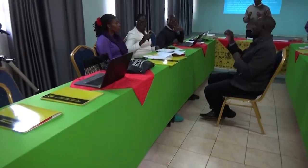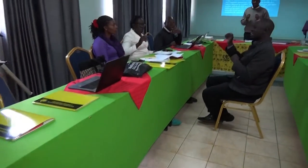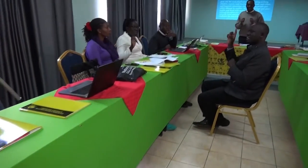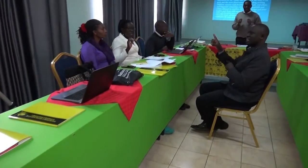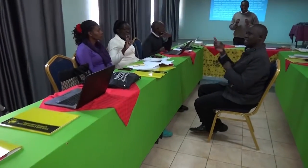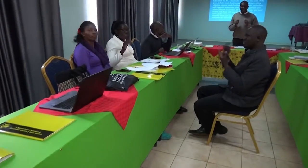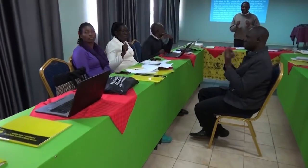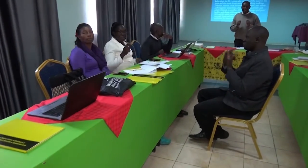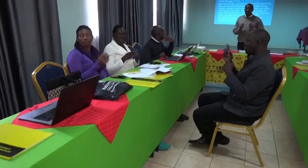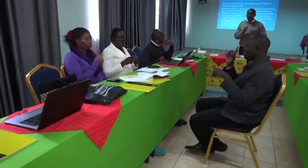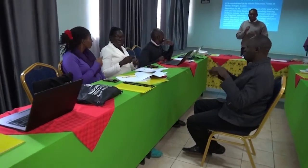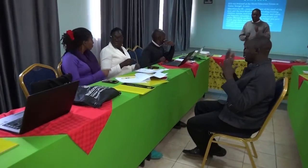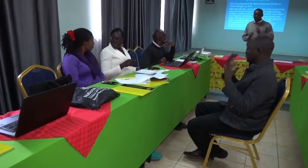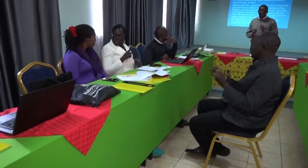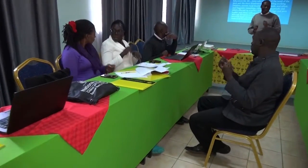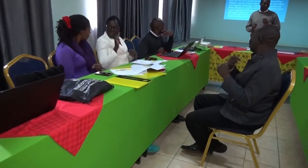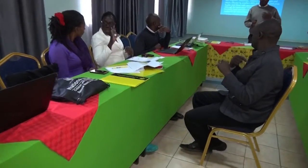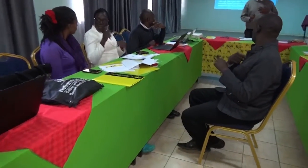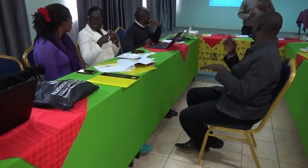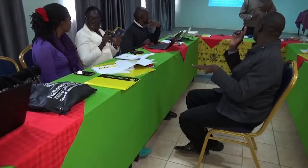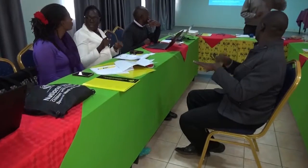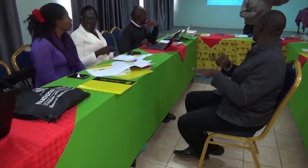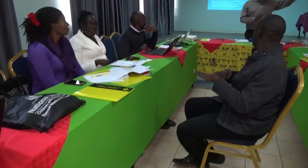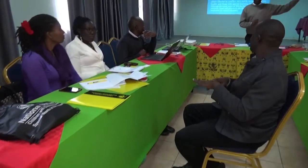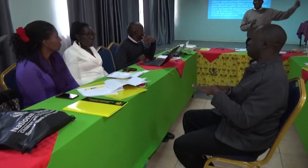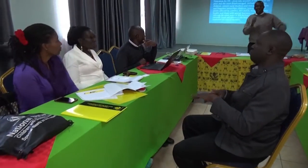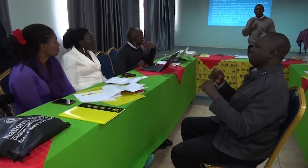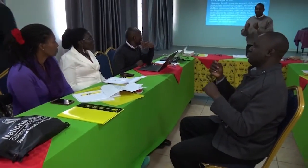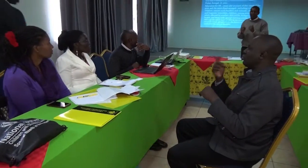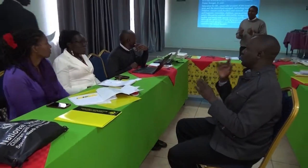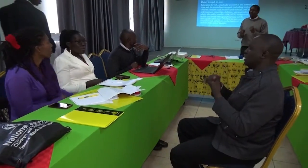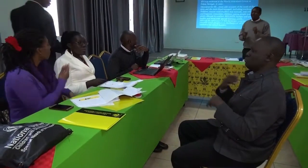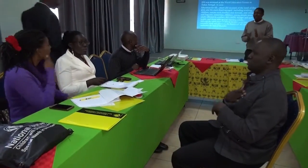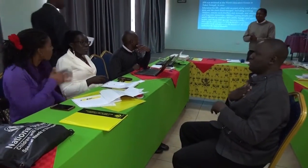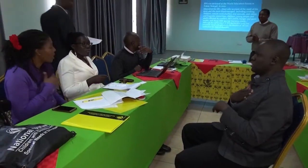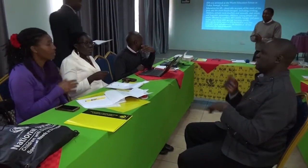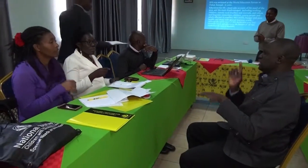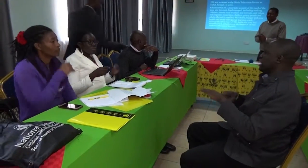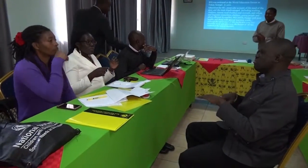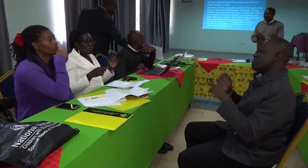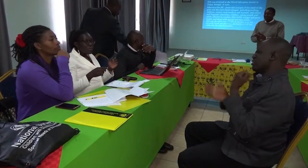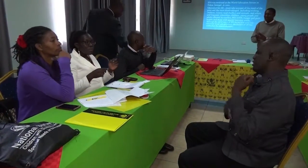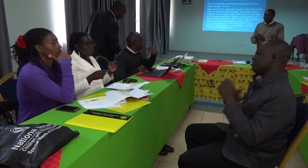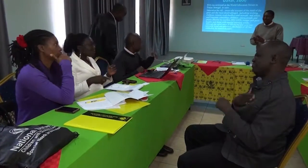now I'm pressed by time. I've got a meeting running that is waiting for me. But,